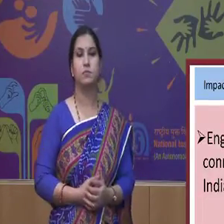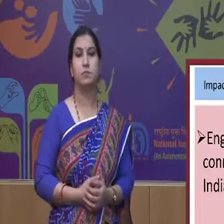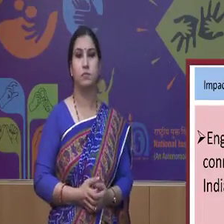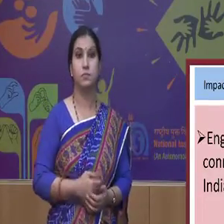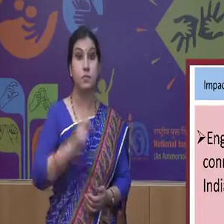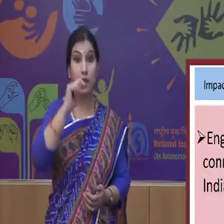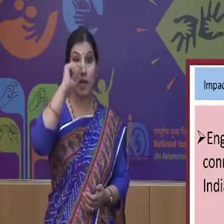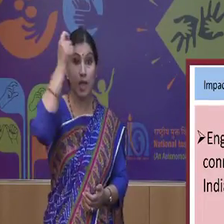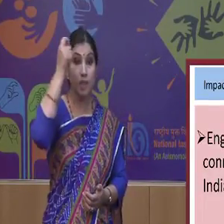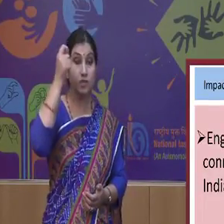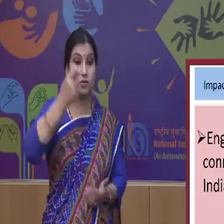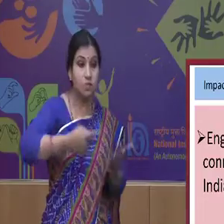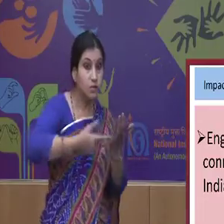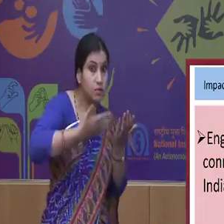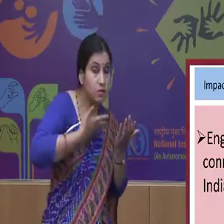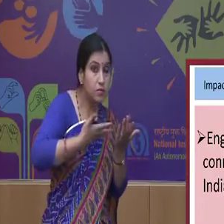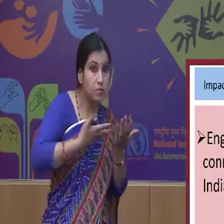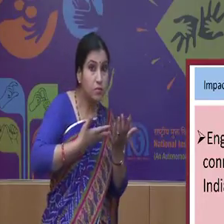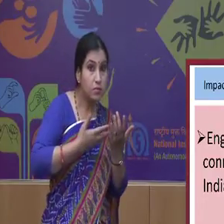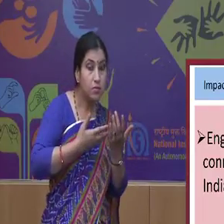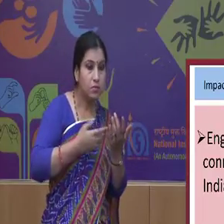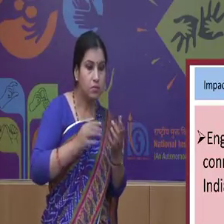English became the connecting language of India